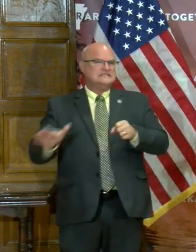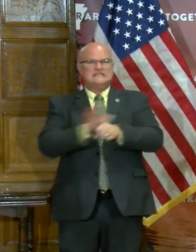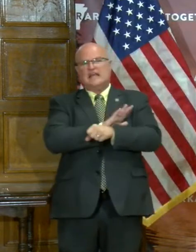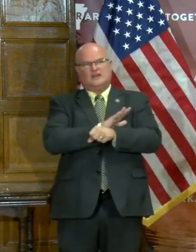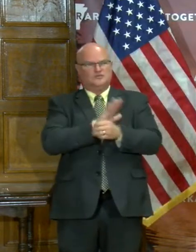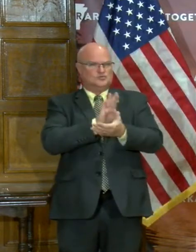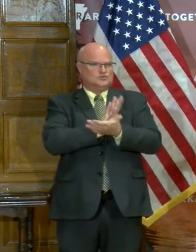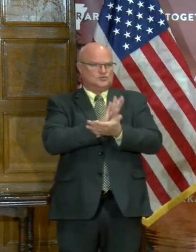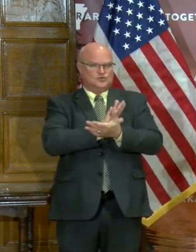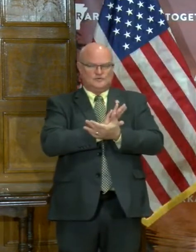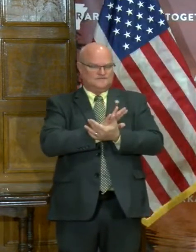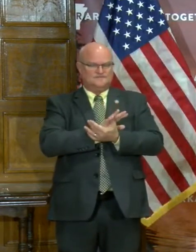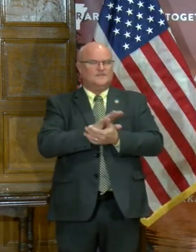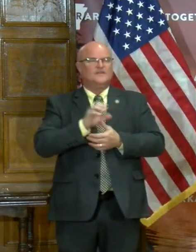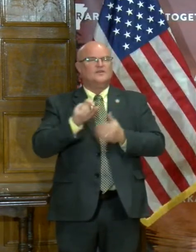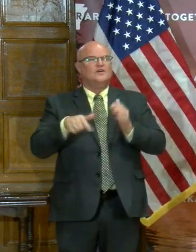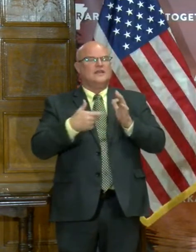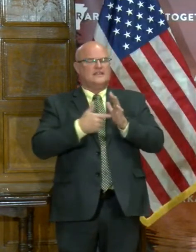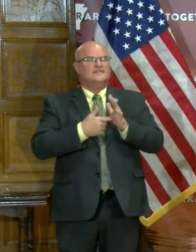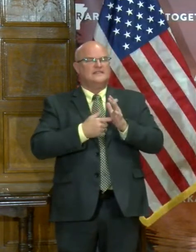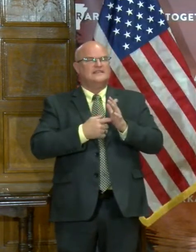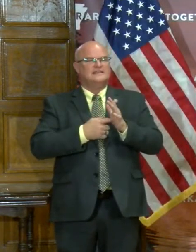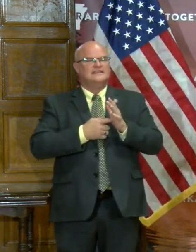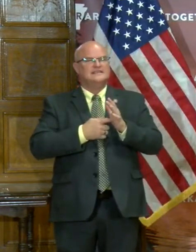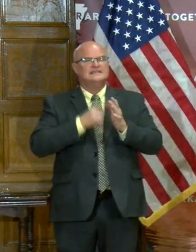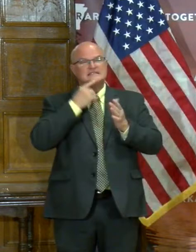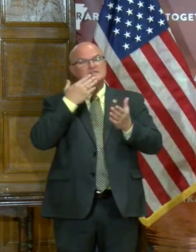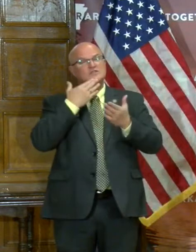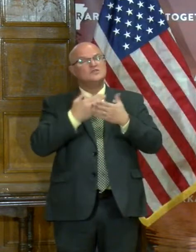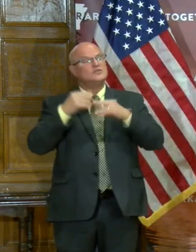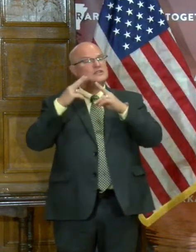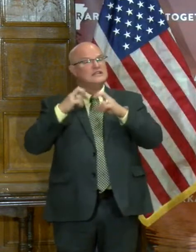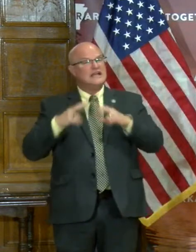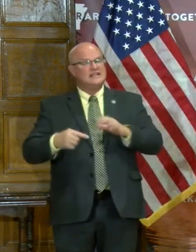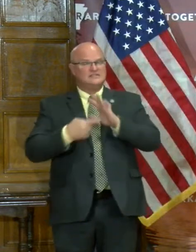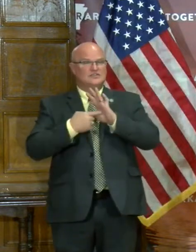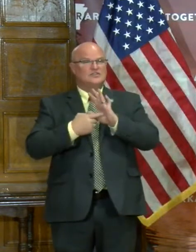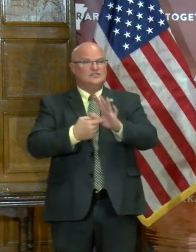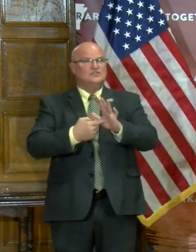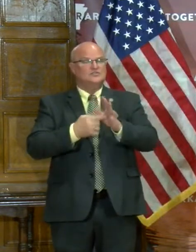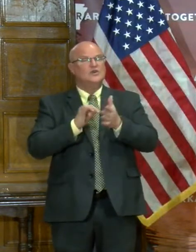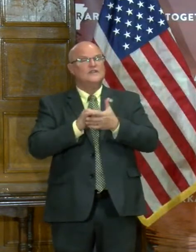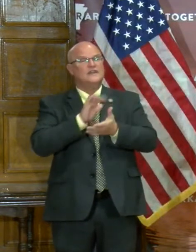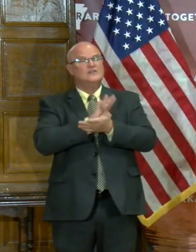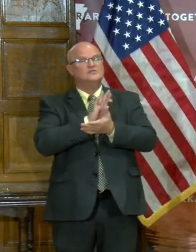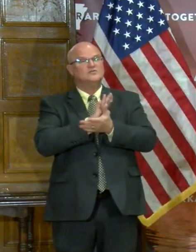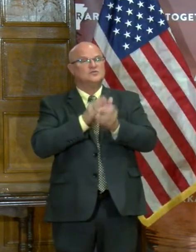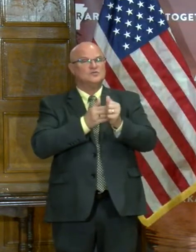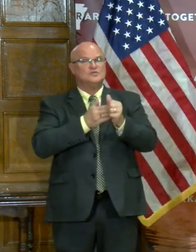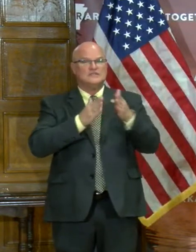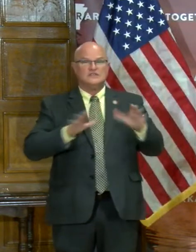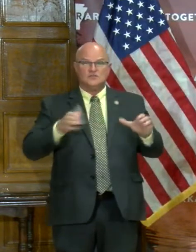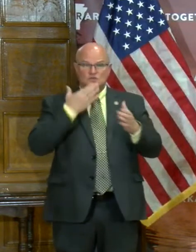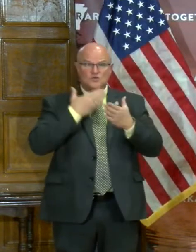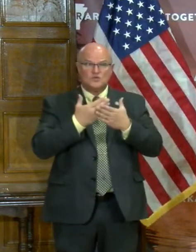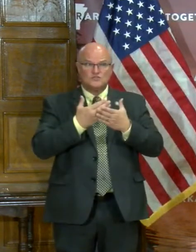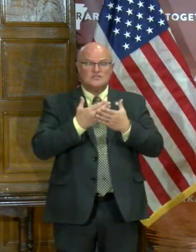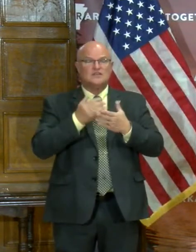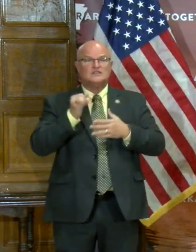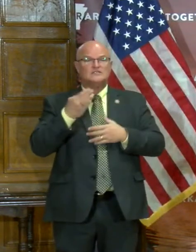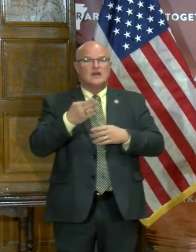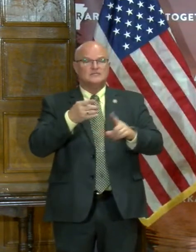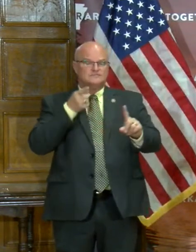within a district. So again, this is a good analysis showing that school leaders are doing a good job of targeting